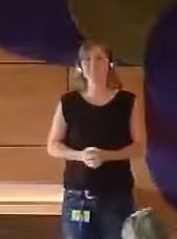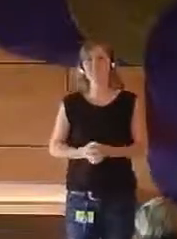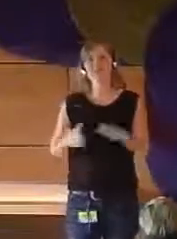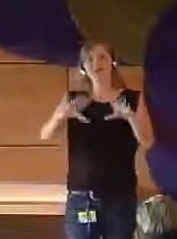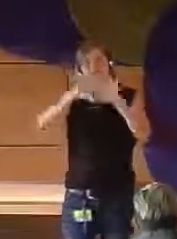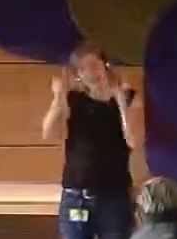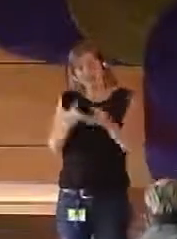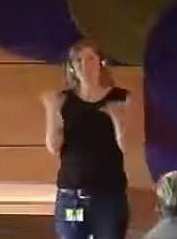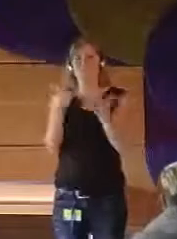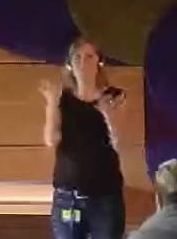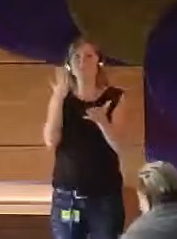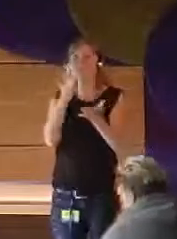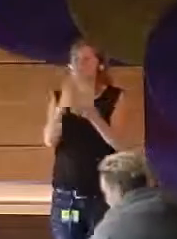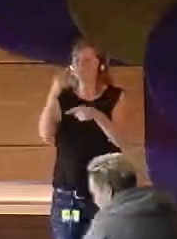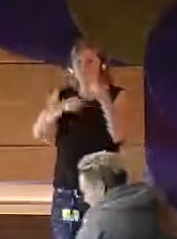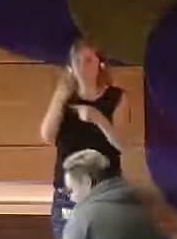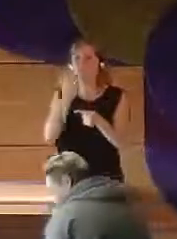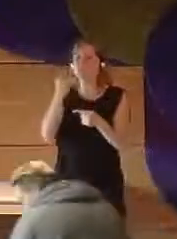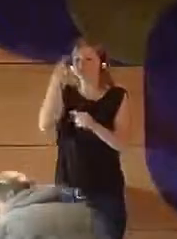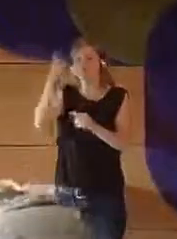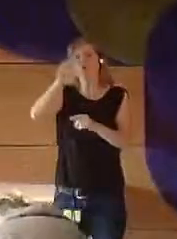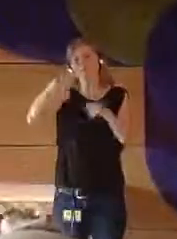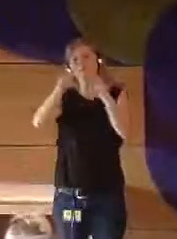puberty or sexuality,